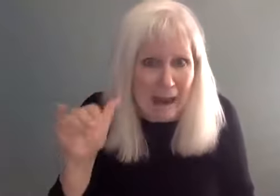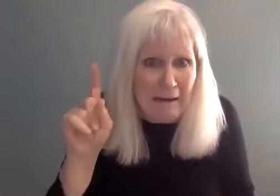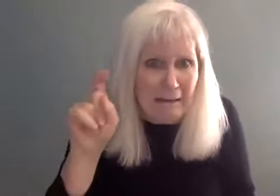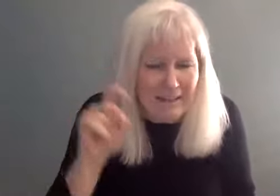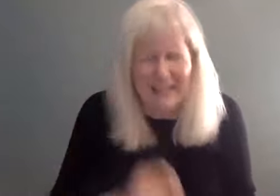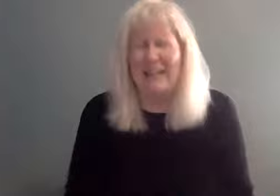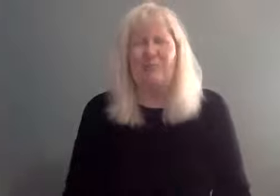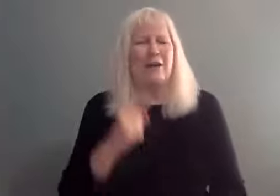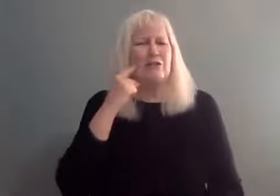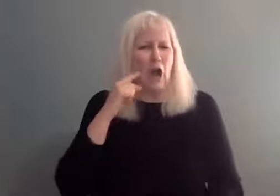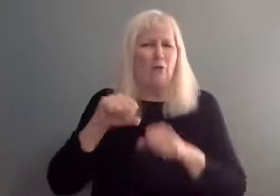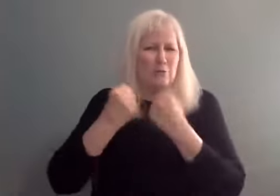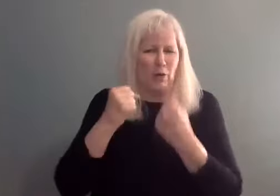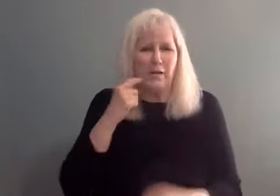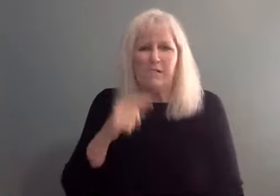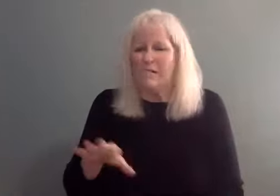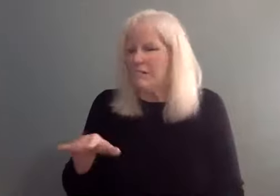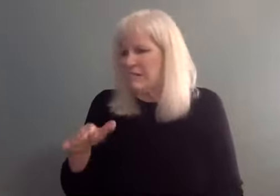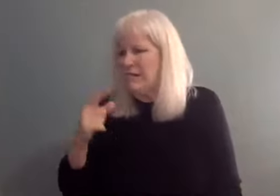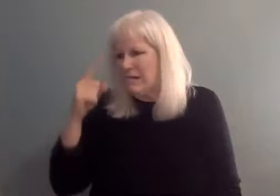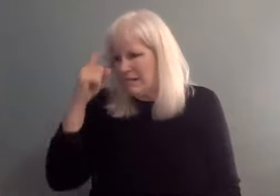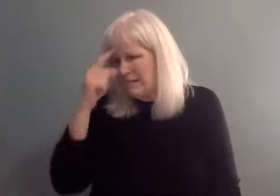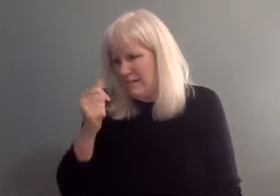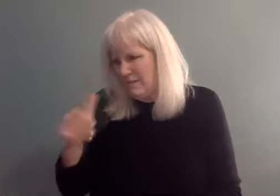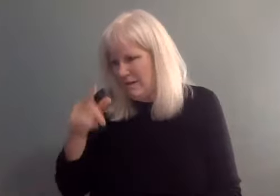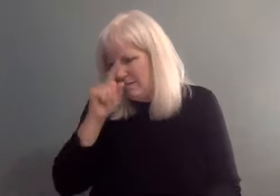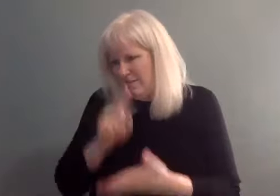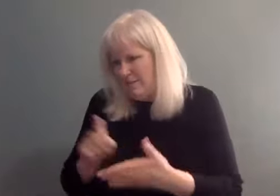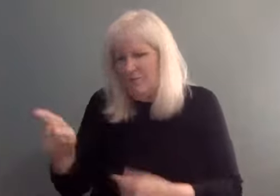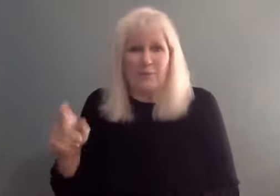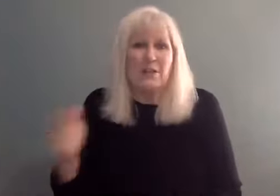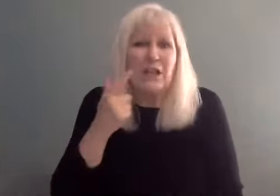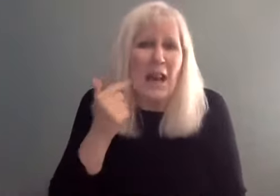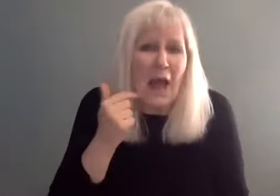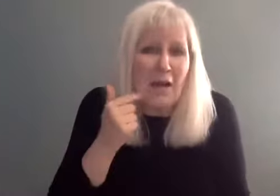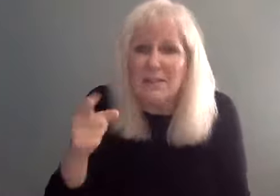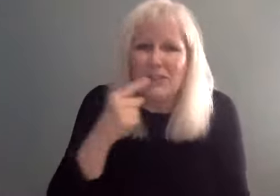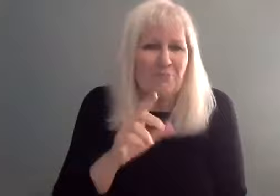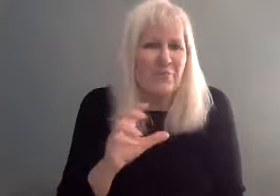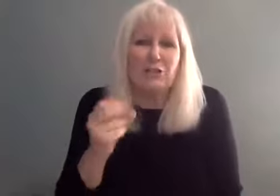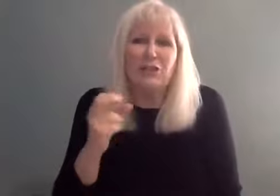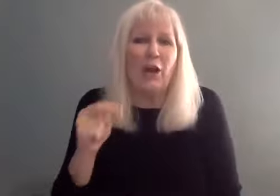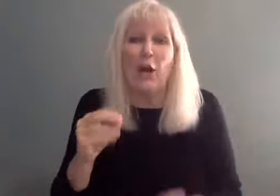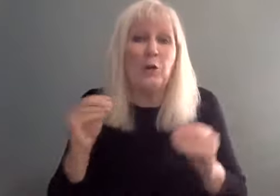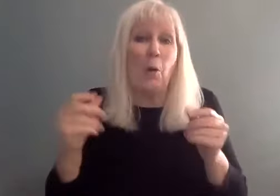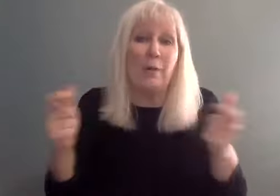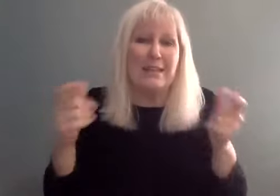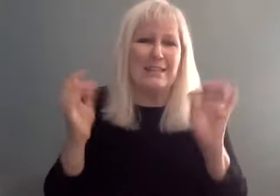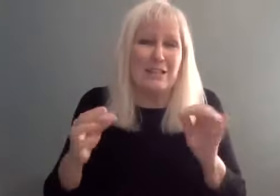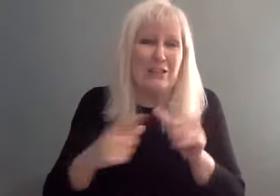I said that to her. I think I'm gay and in love with you. She got it. She said, Sharon, no major decisions in your first year. I was